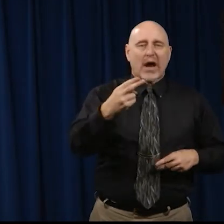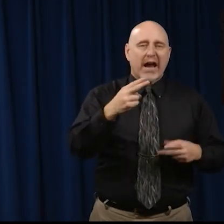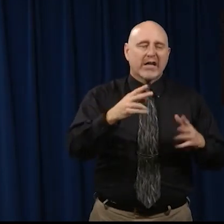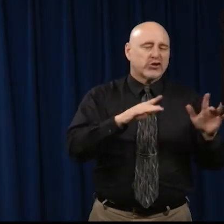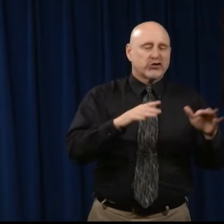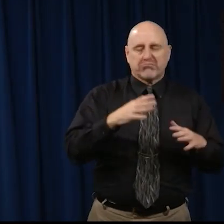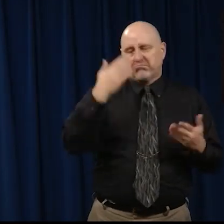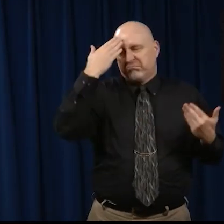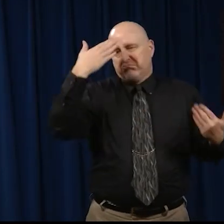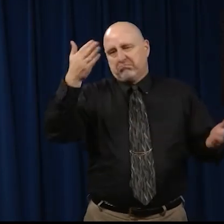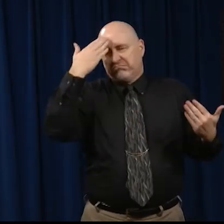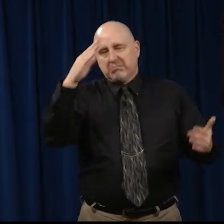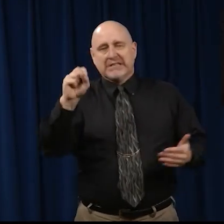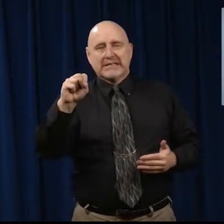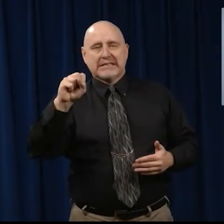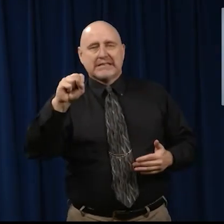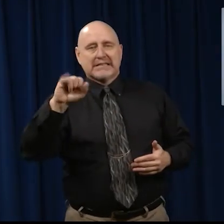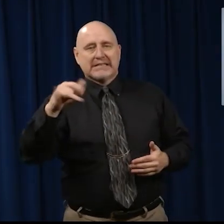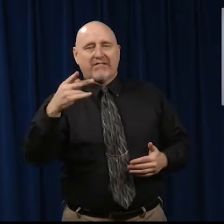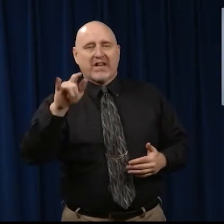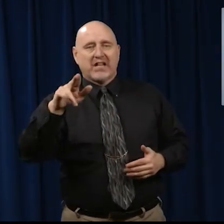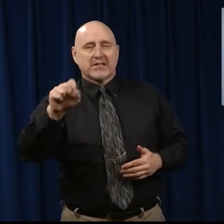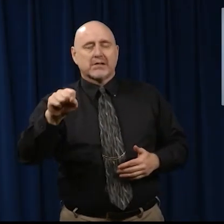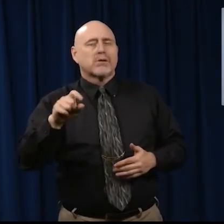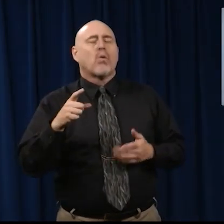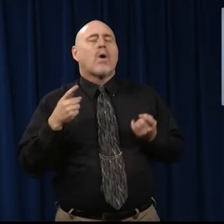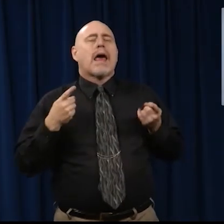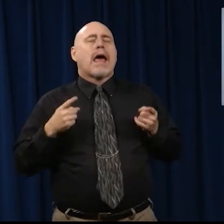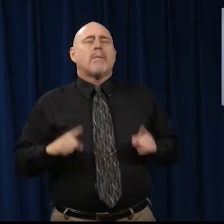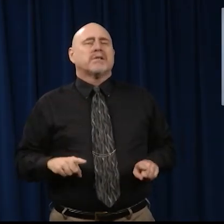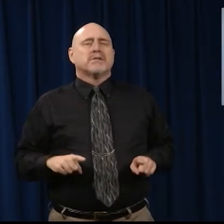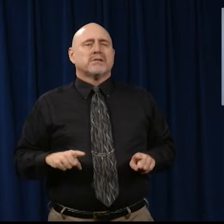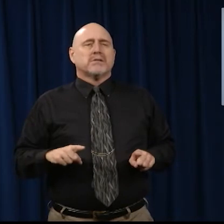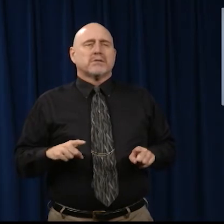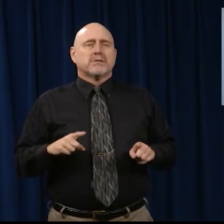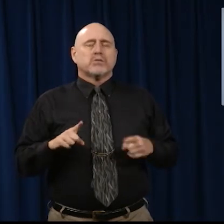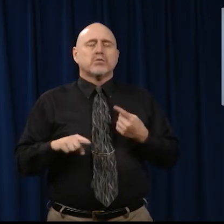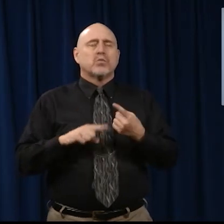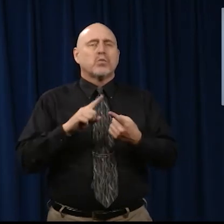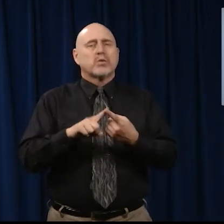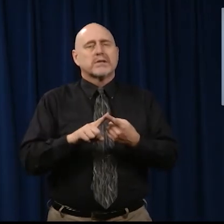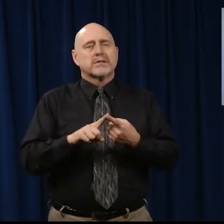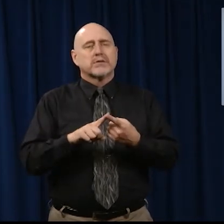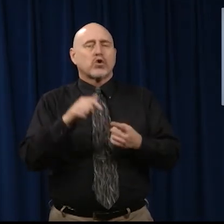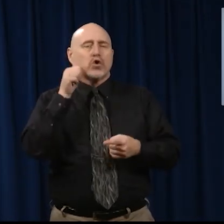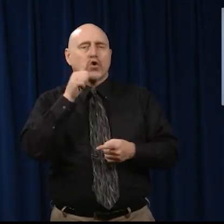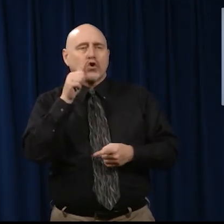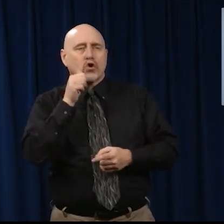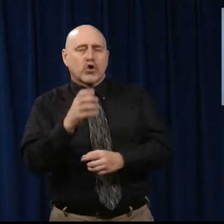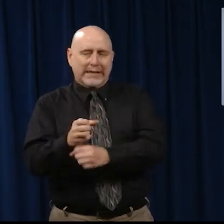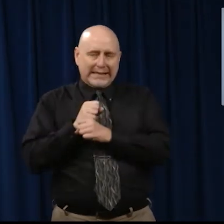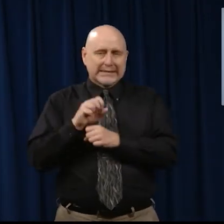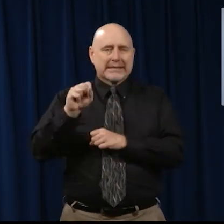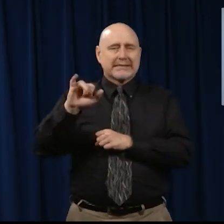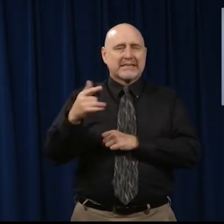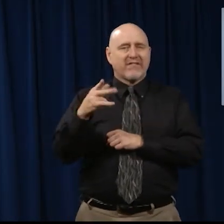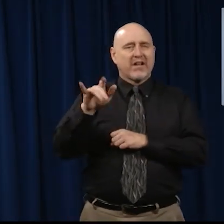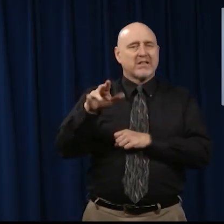rash here or there. You don't really even know that you have syphilis. What can happen when a girl gets